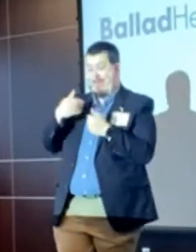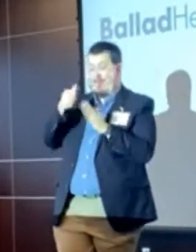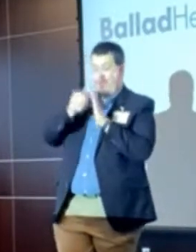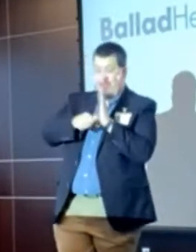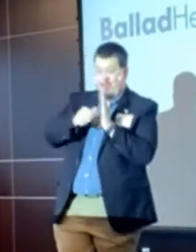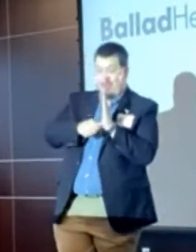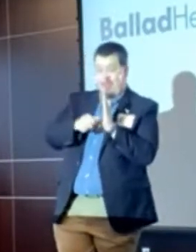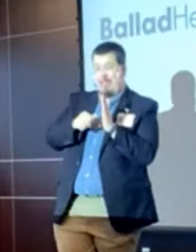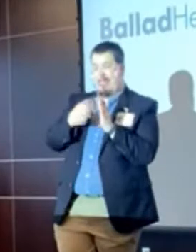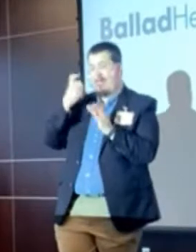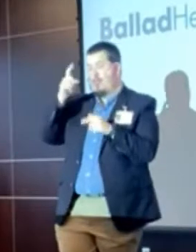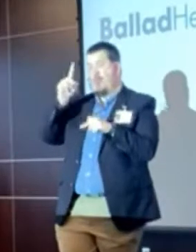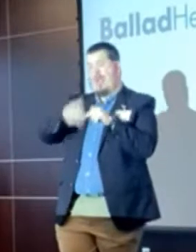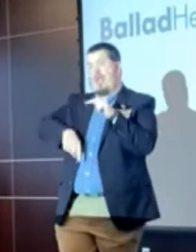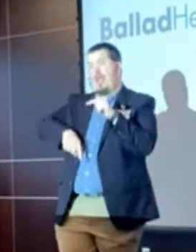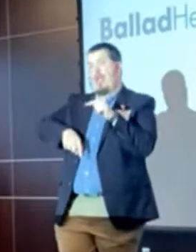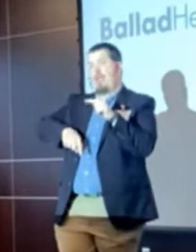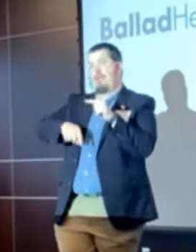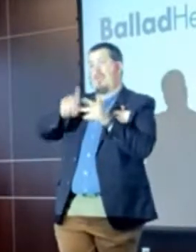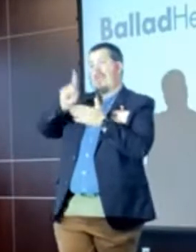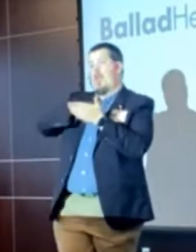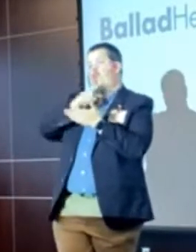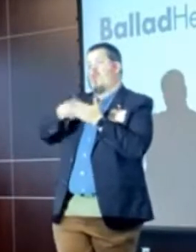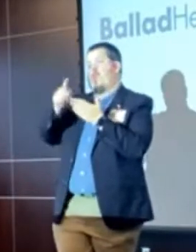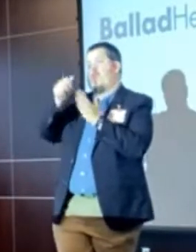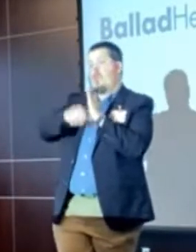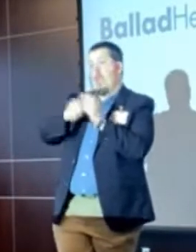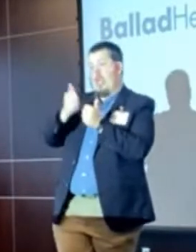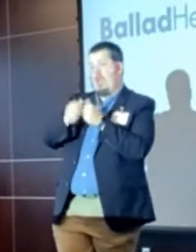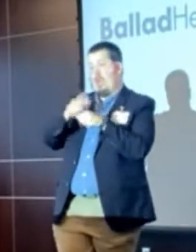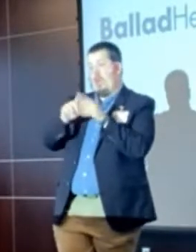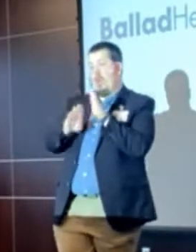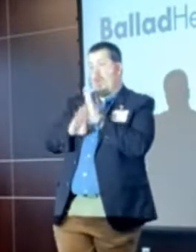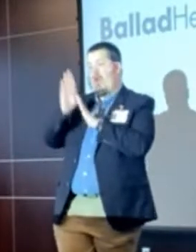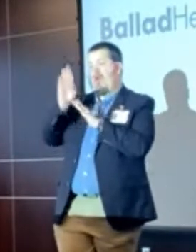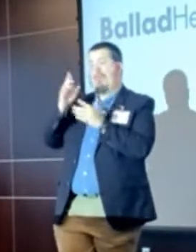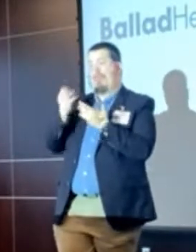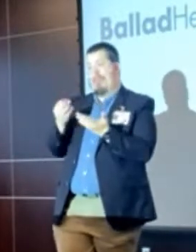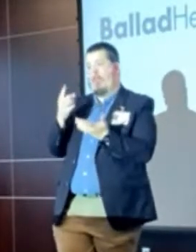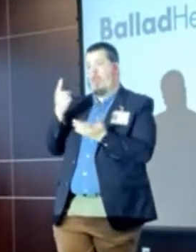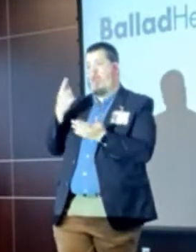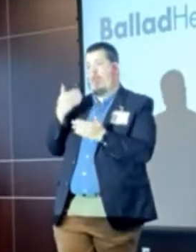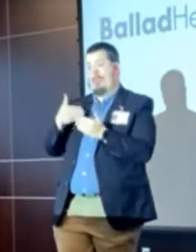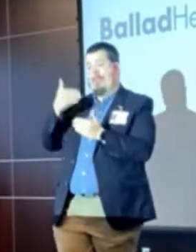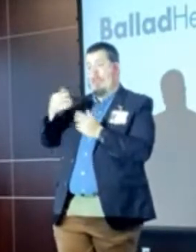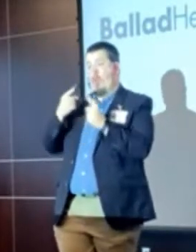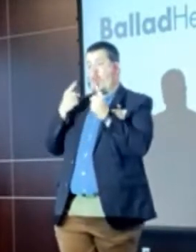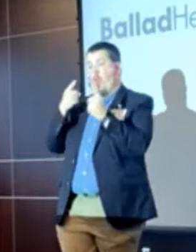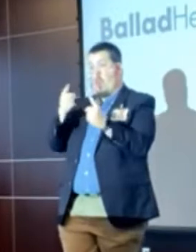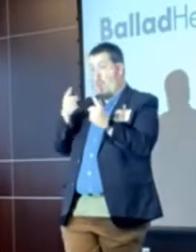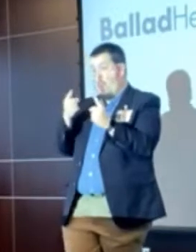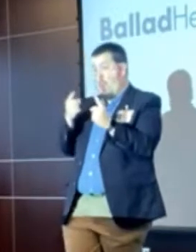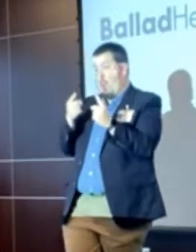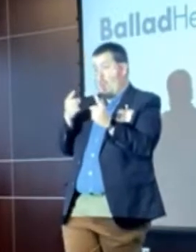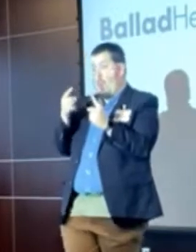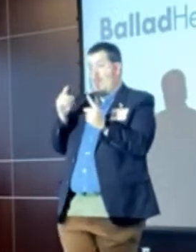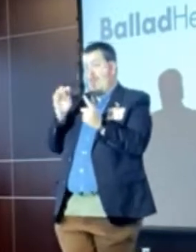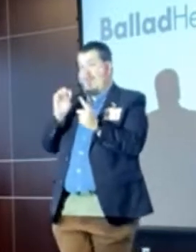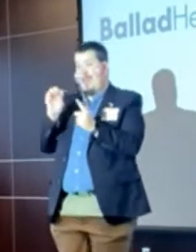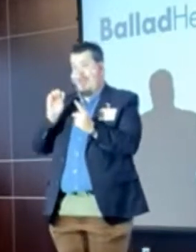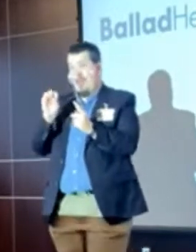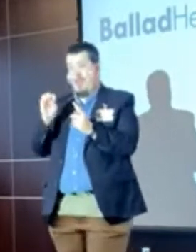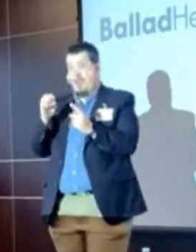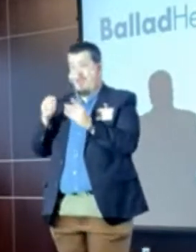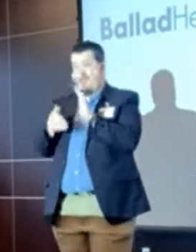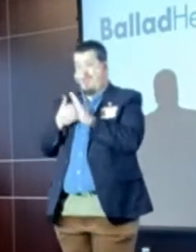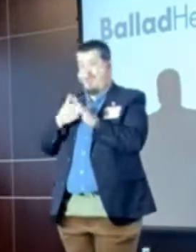surgeries? We can't stop elective surgeries every time we have a surge. So one of our next goals that the Emergency Operations Center is